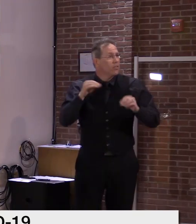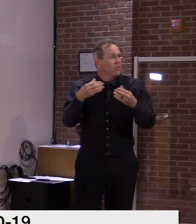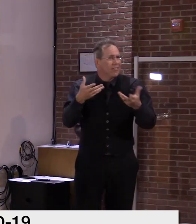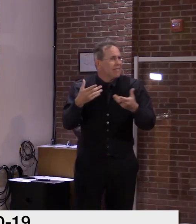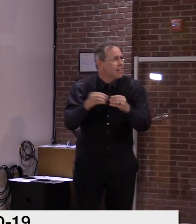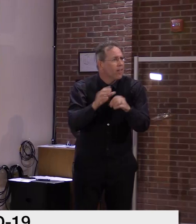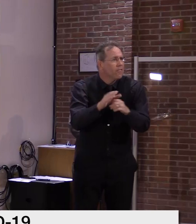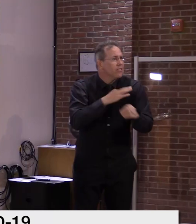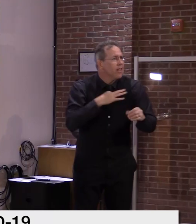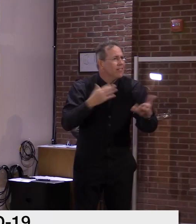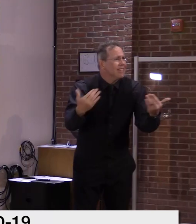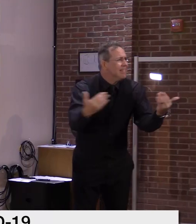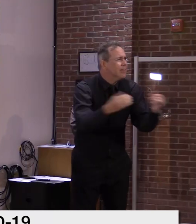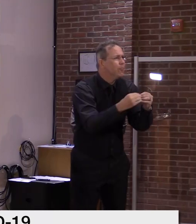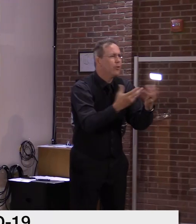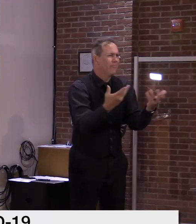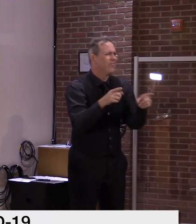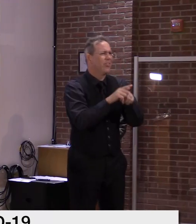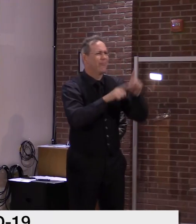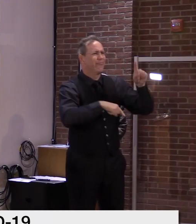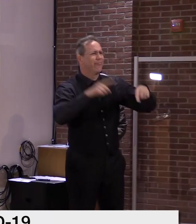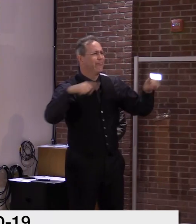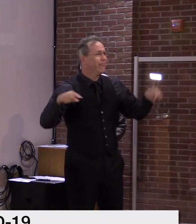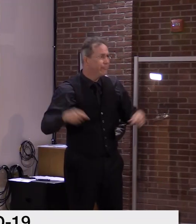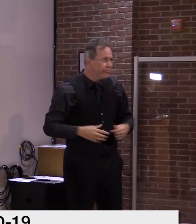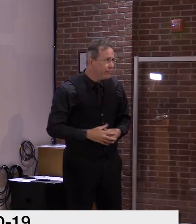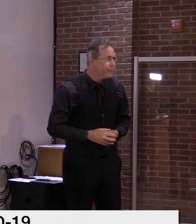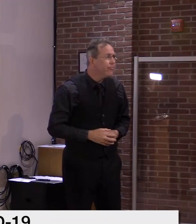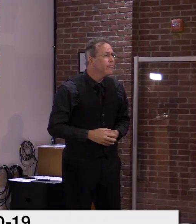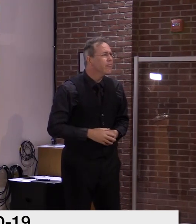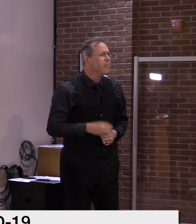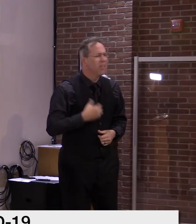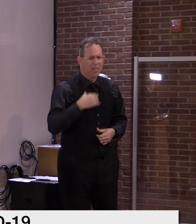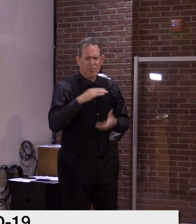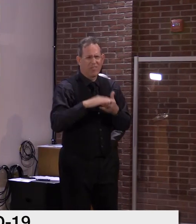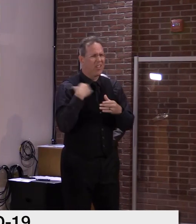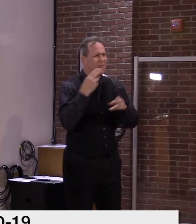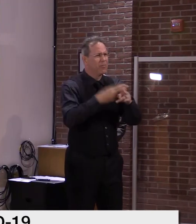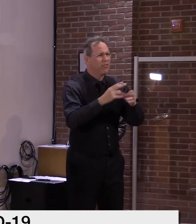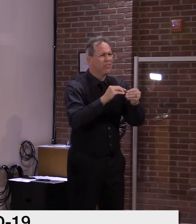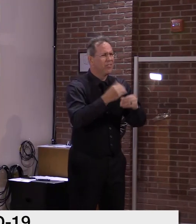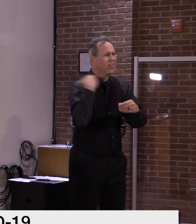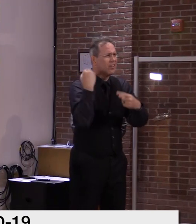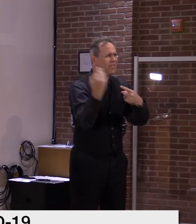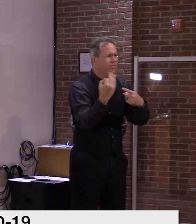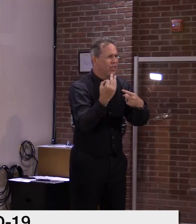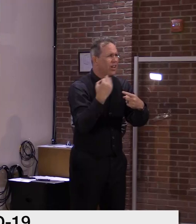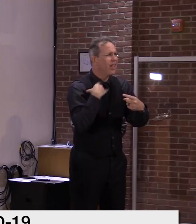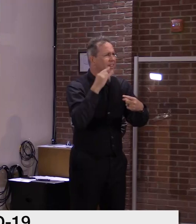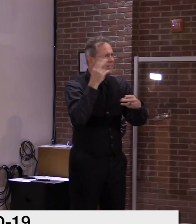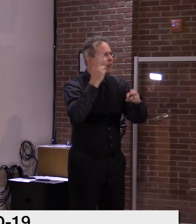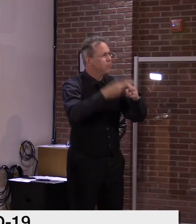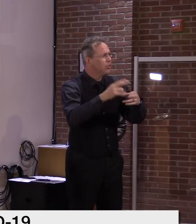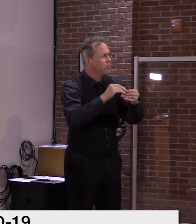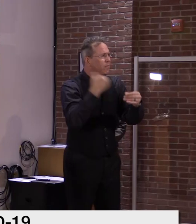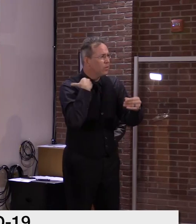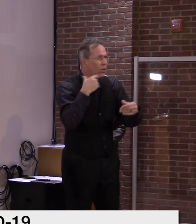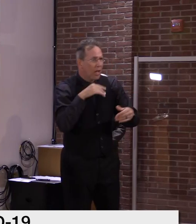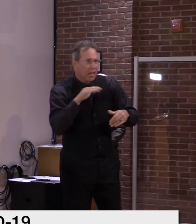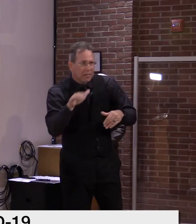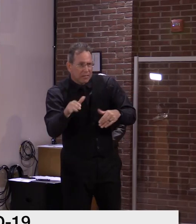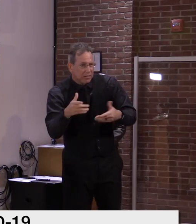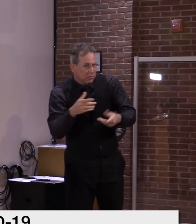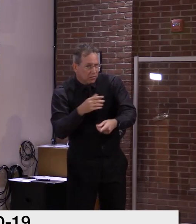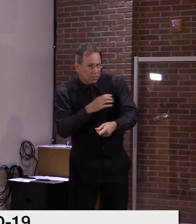might have said something similar to that at the last press conference, but I'll let him speak for himself. But I seem to